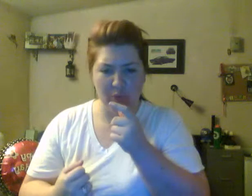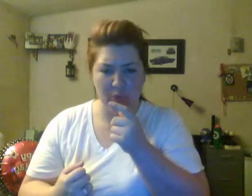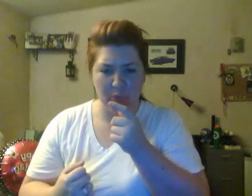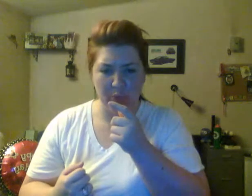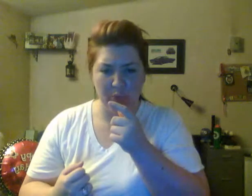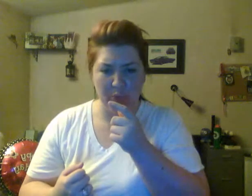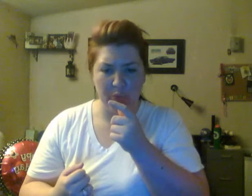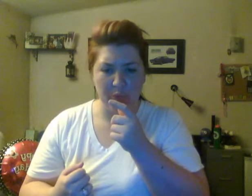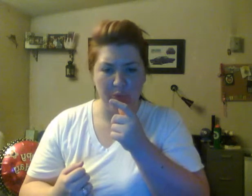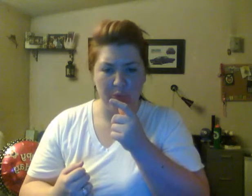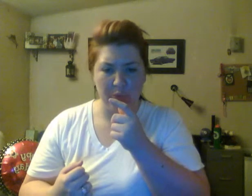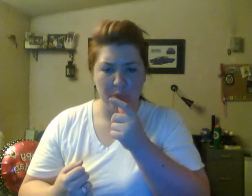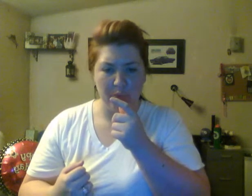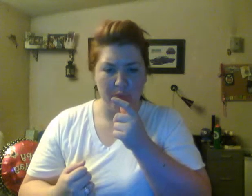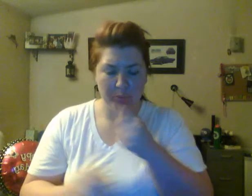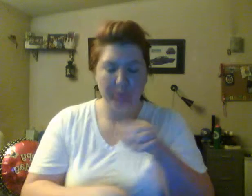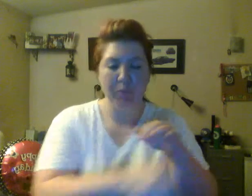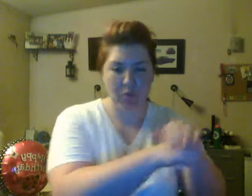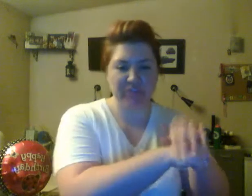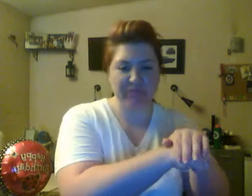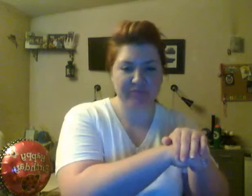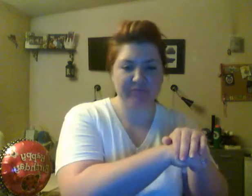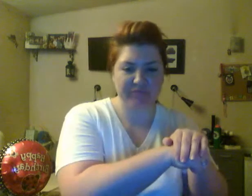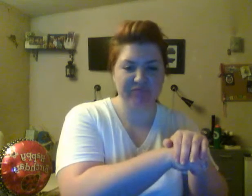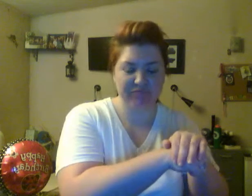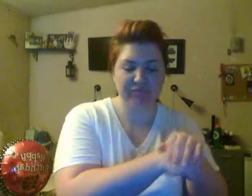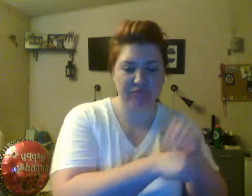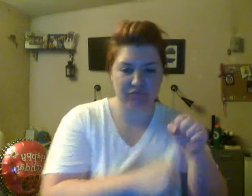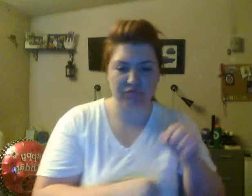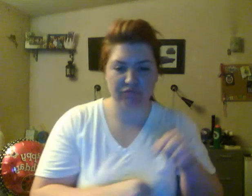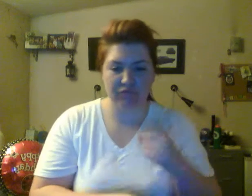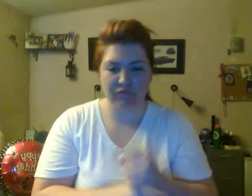Great Britain, right? So they supported Great Britain.